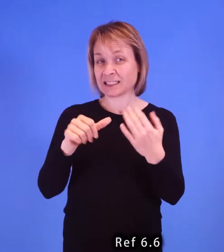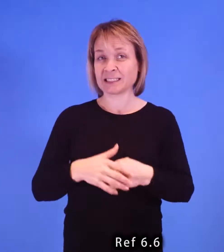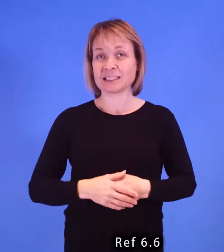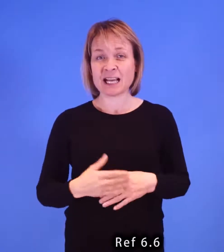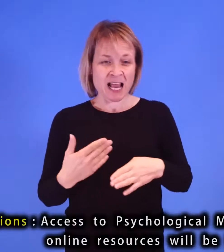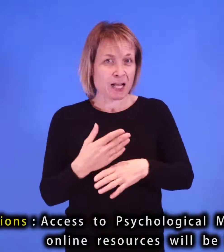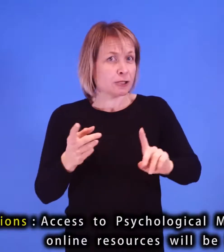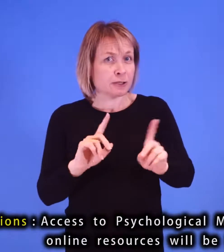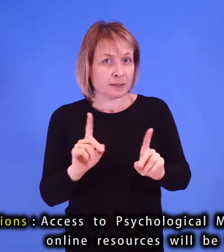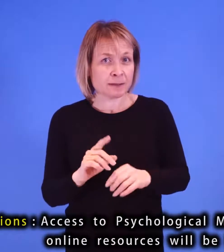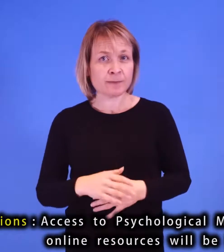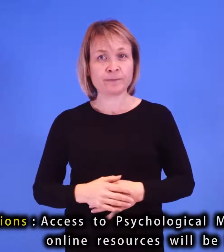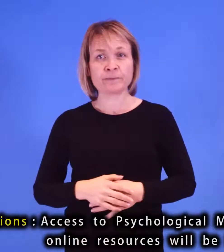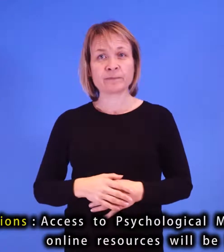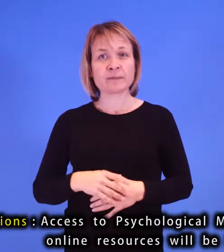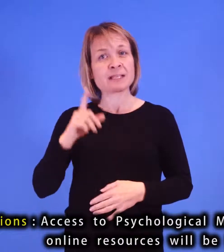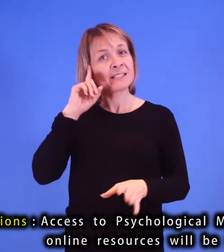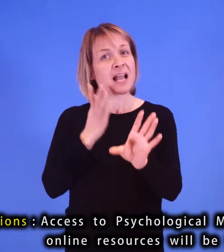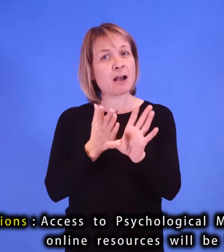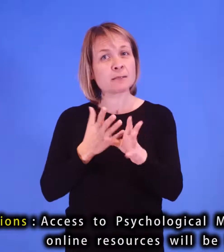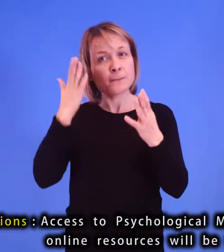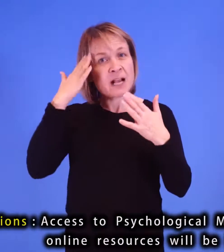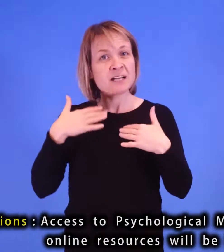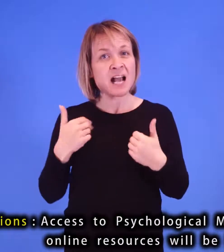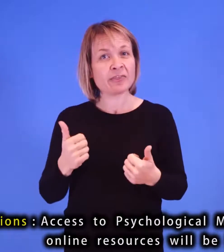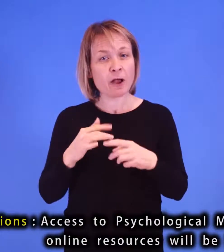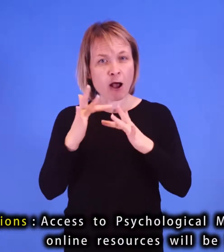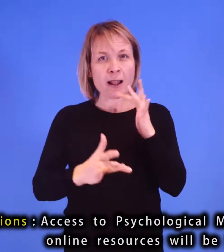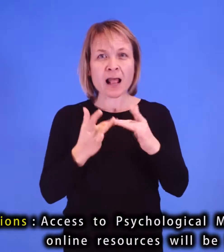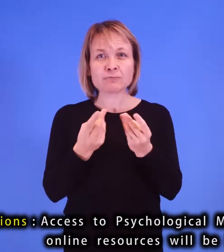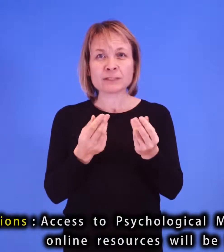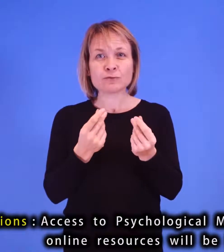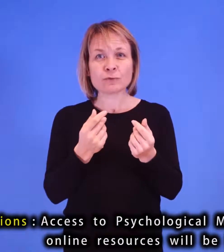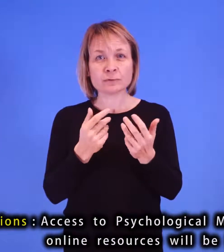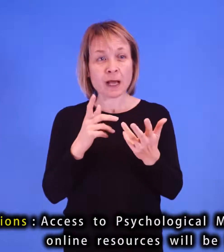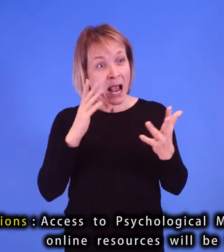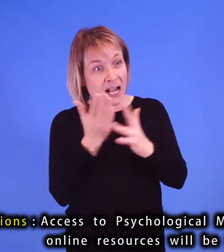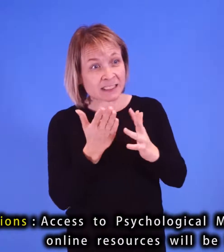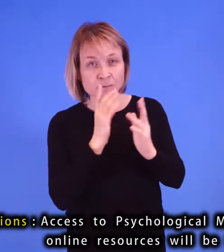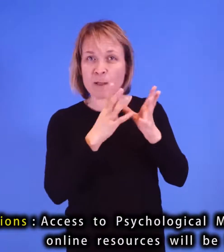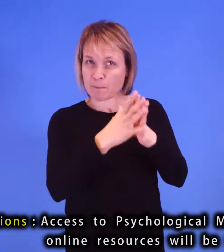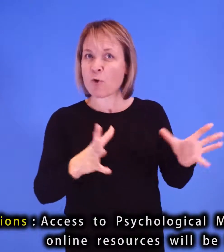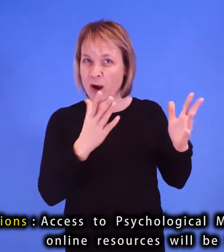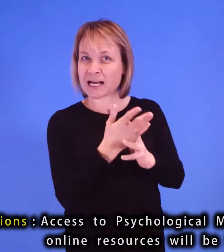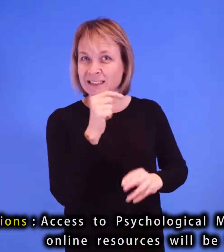6.6. Actions. Access to psychological mental health online resources will be increased.